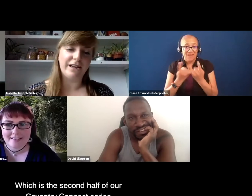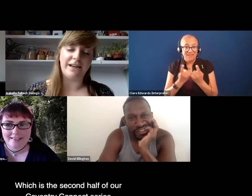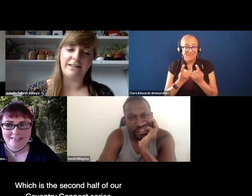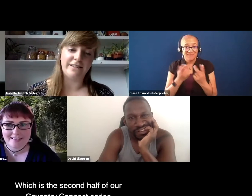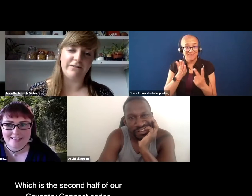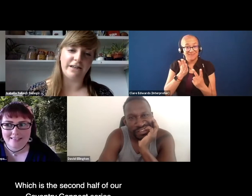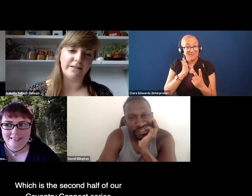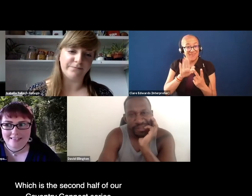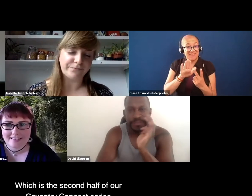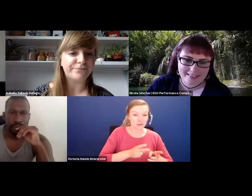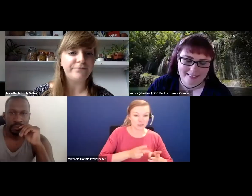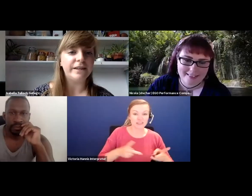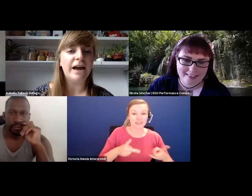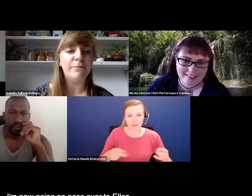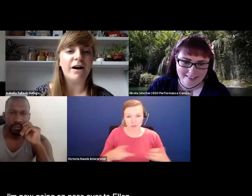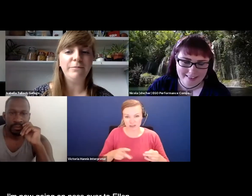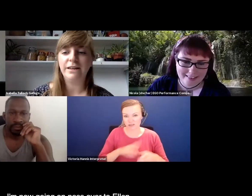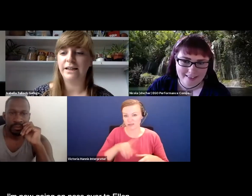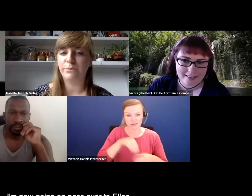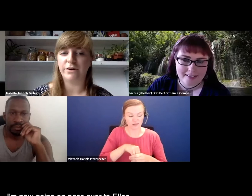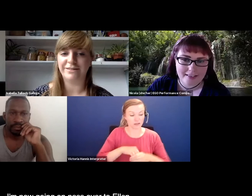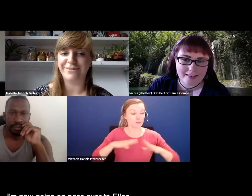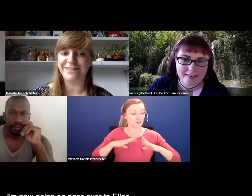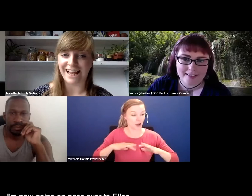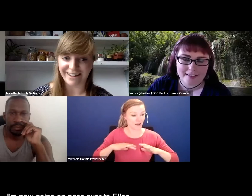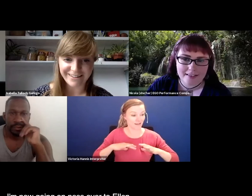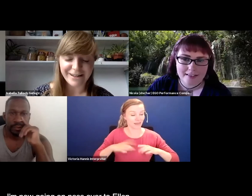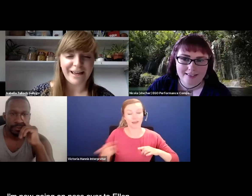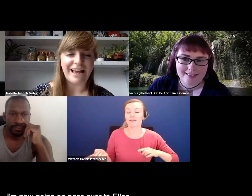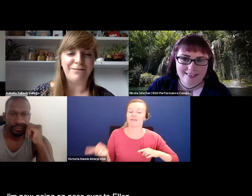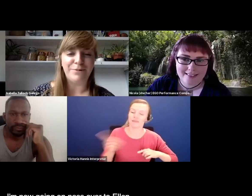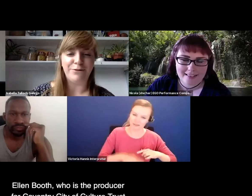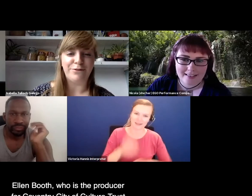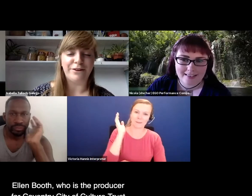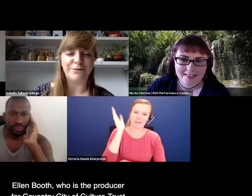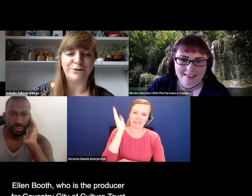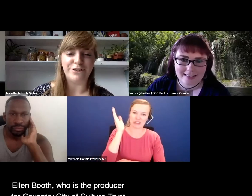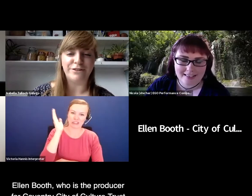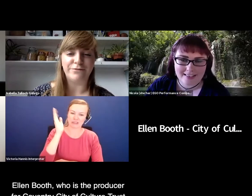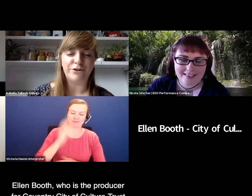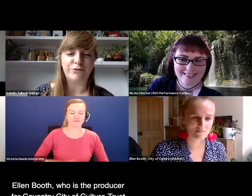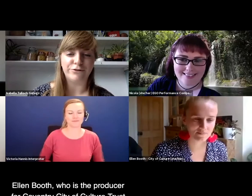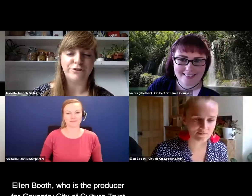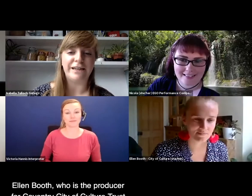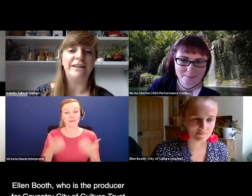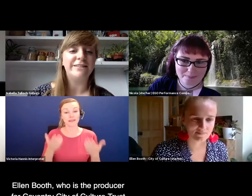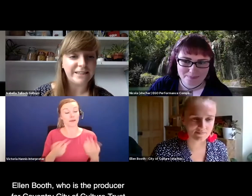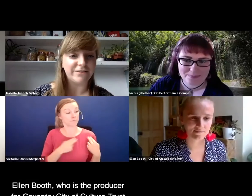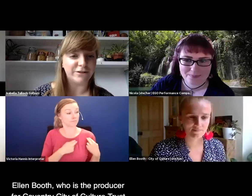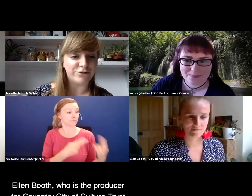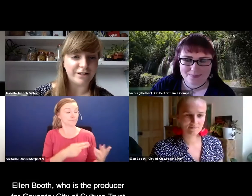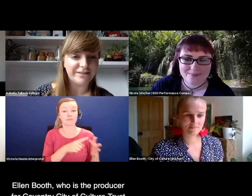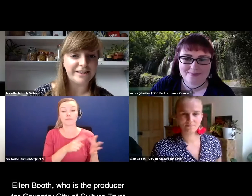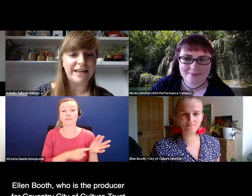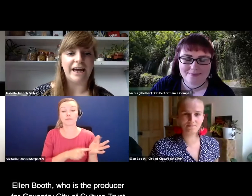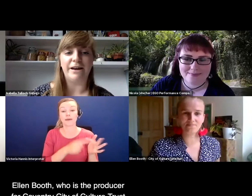Coventry Connect series. I'm going to now pass over to Ellen Booth, who's producer for Coventry City of